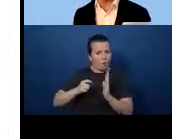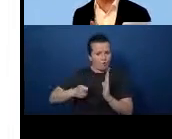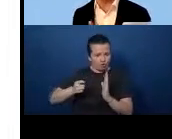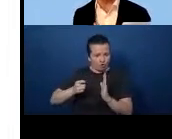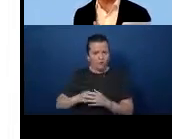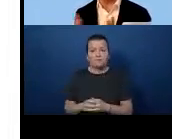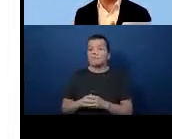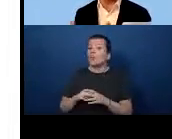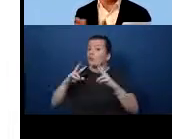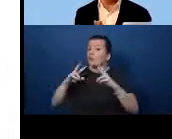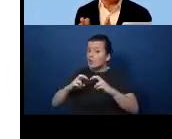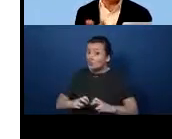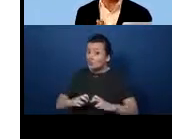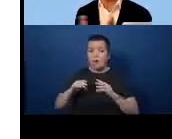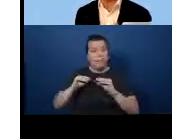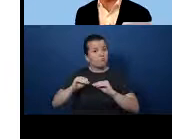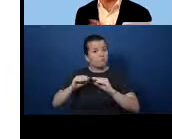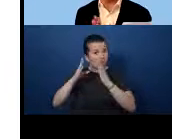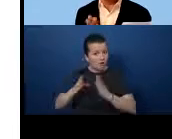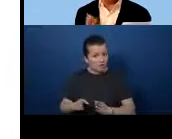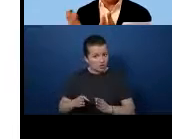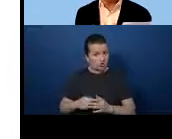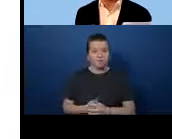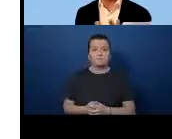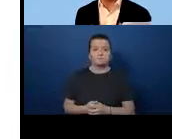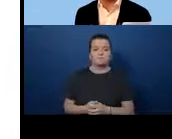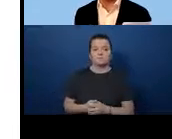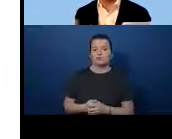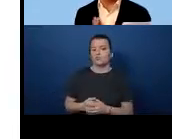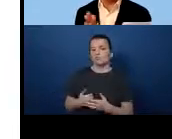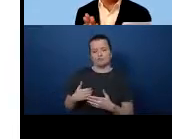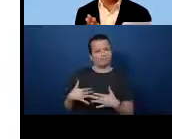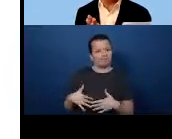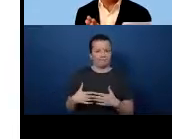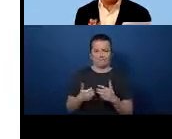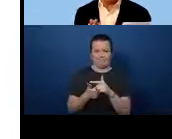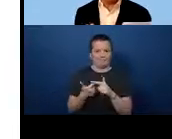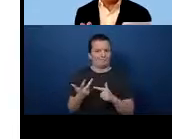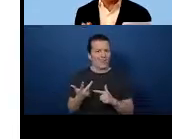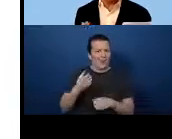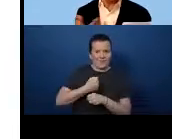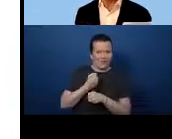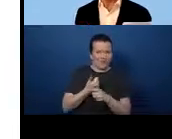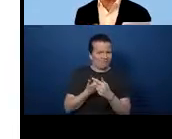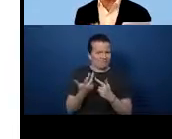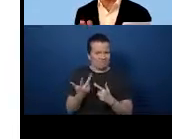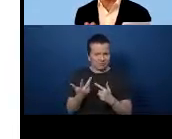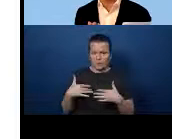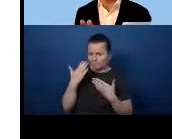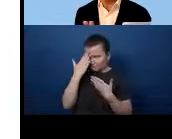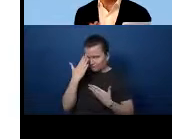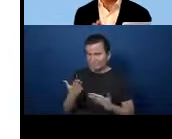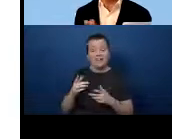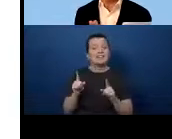in recognition of her work as a lawyer, as a law professor and researcher, she was also the